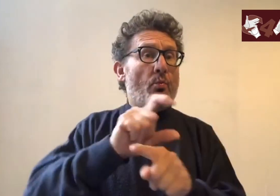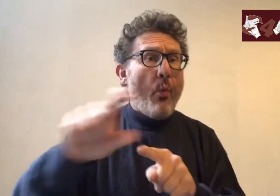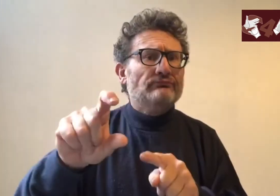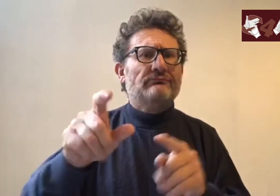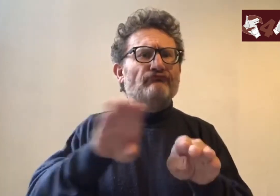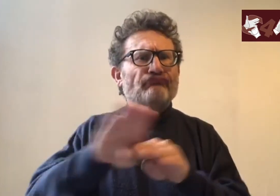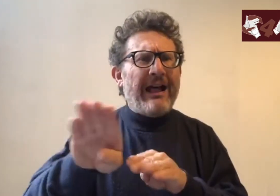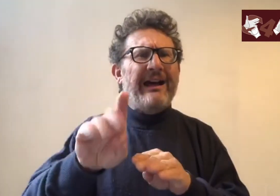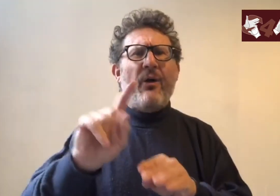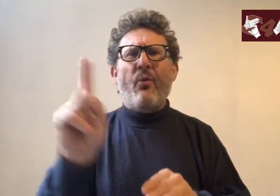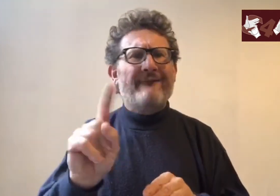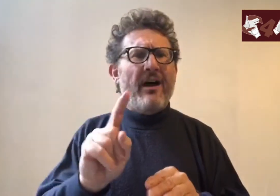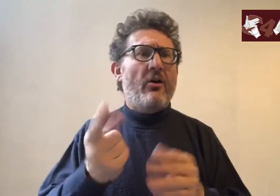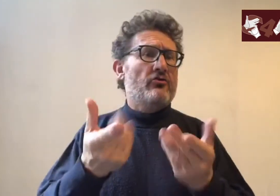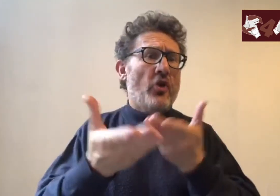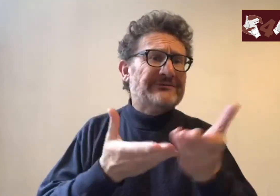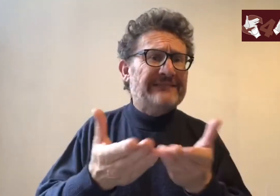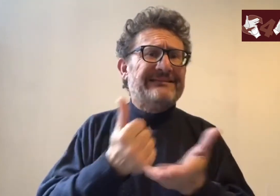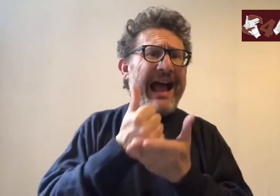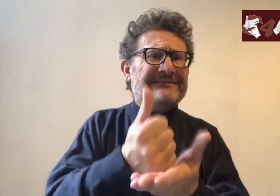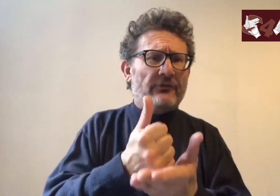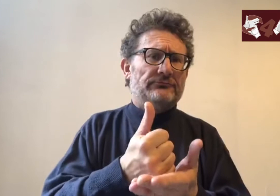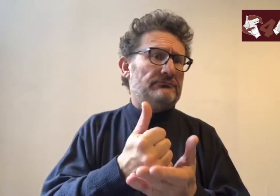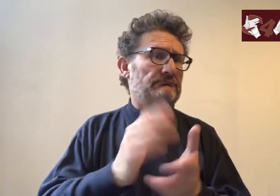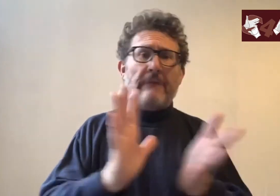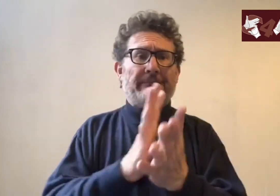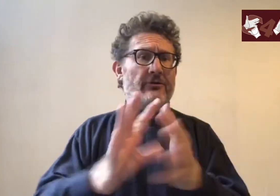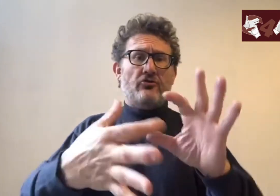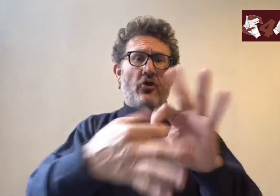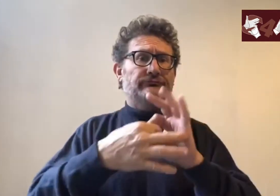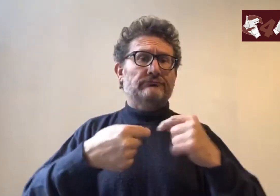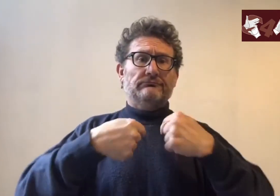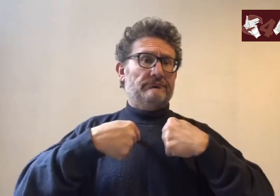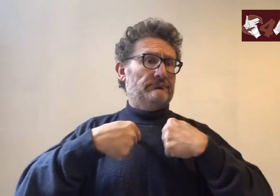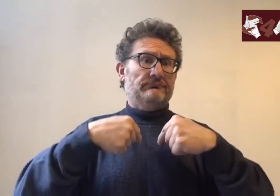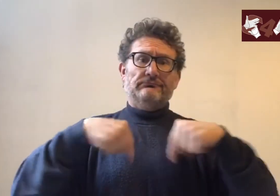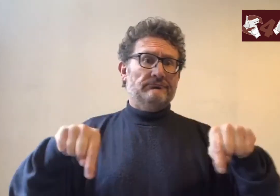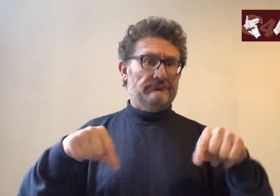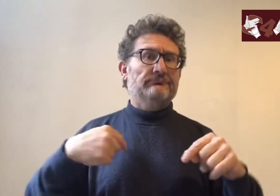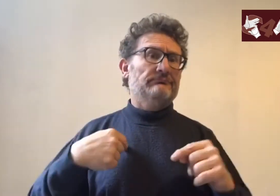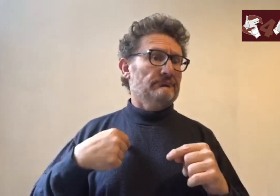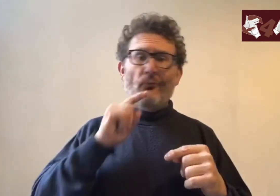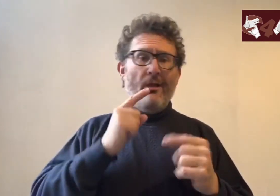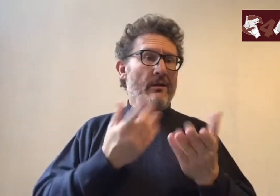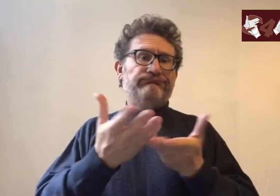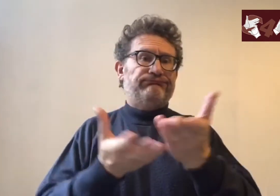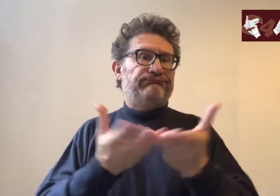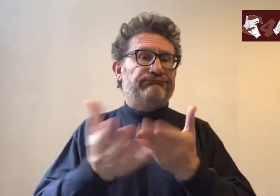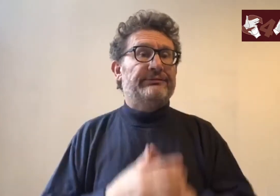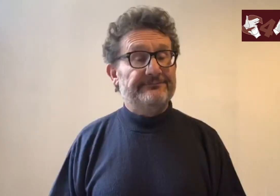if you would like to talk to me more about this, about the courses or training that I can offer you and the support that I can provide, please do make